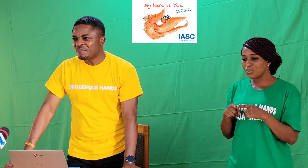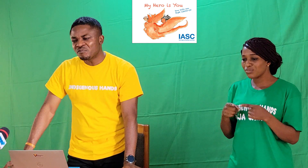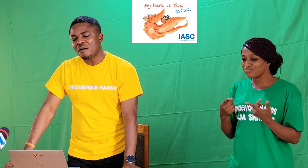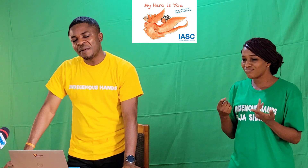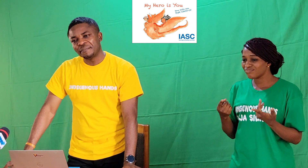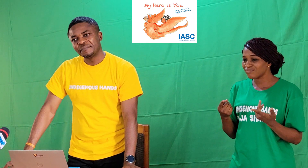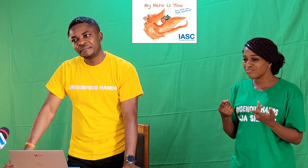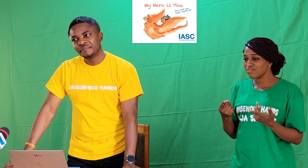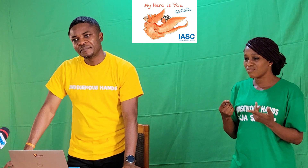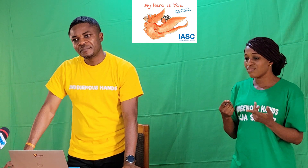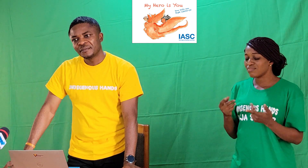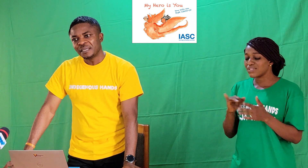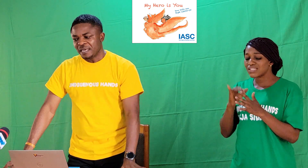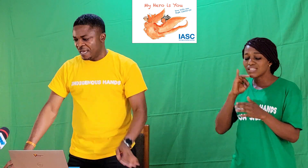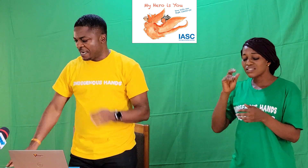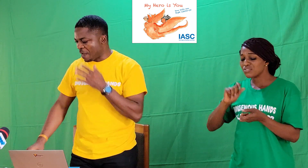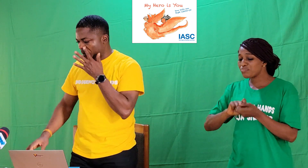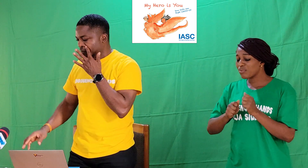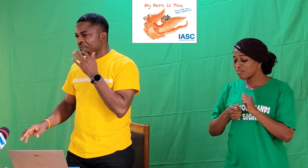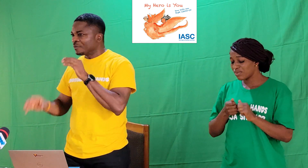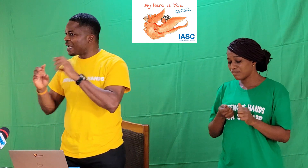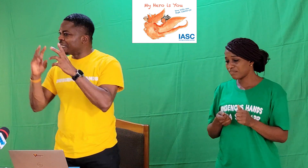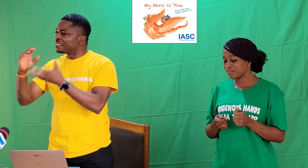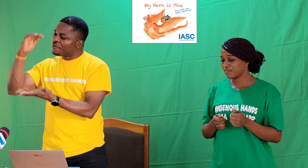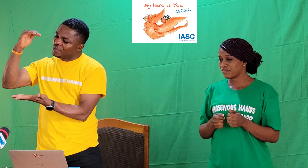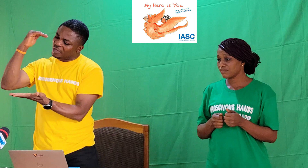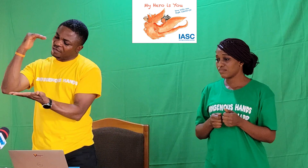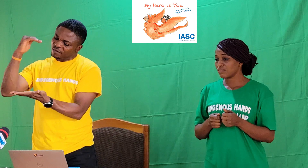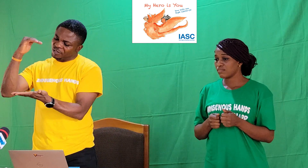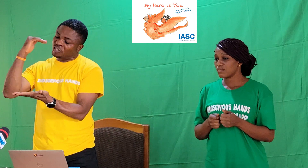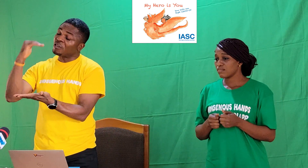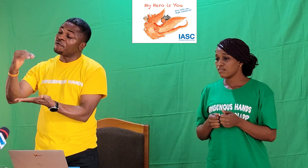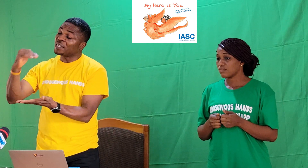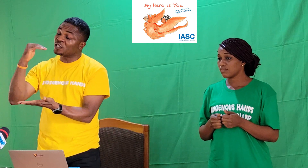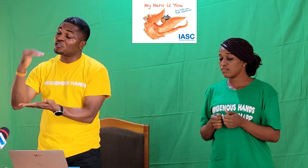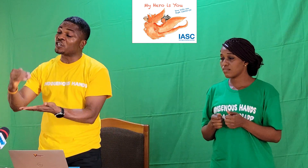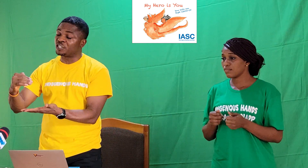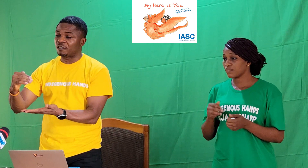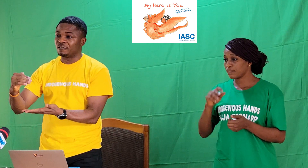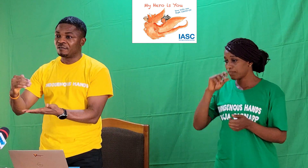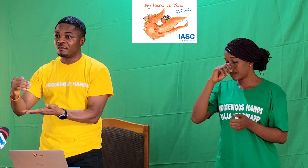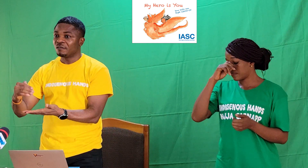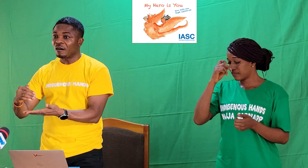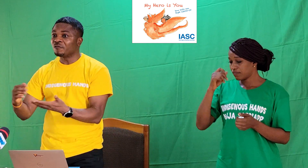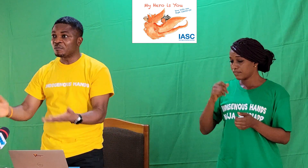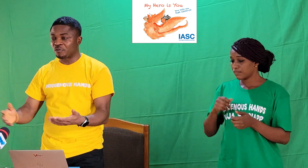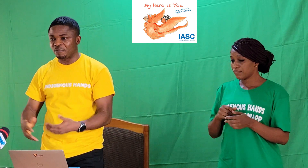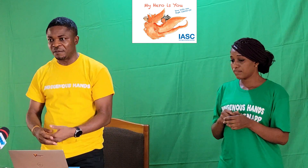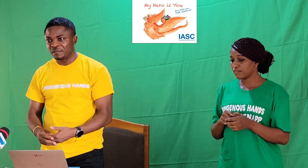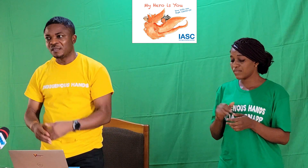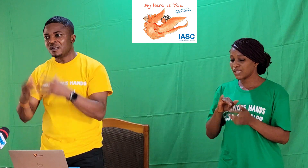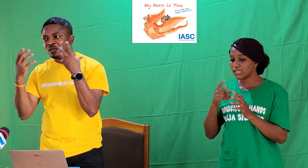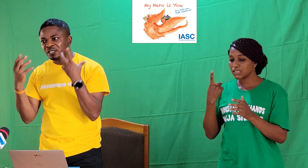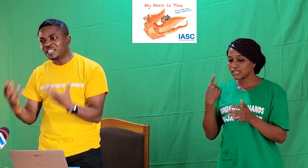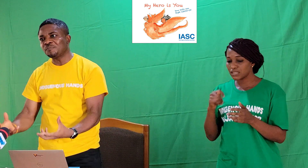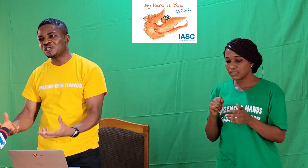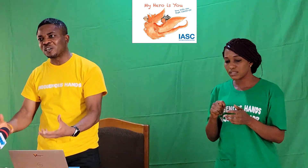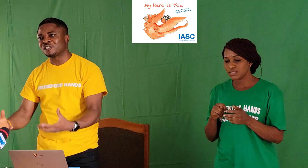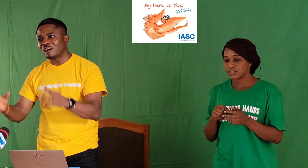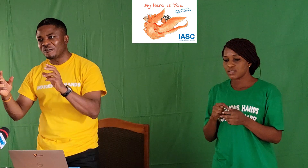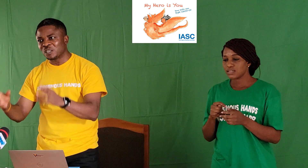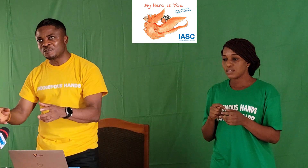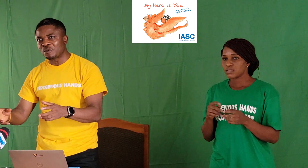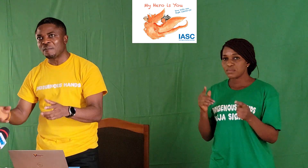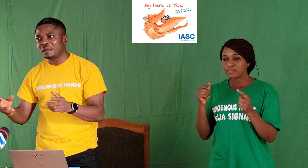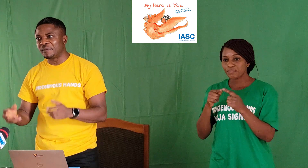That is the problem. And now, that is even the surface structure of the problem. The deep